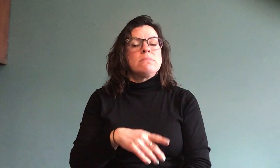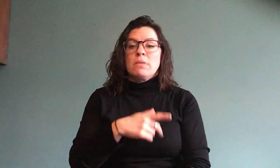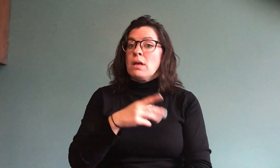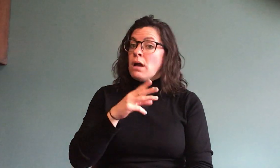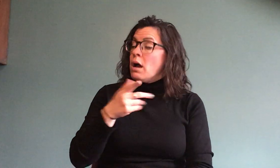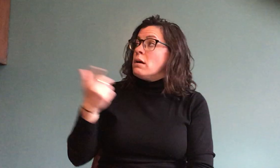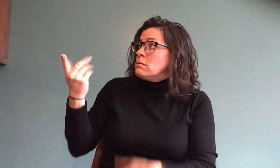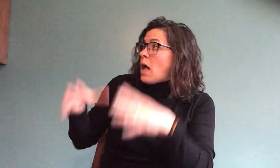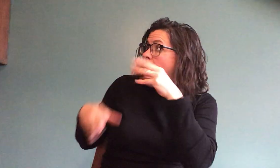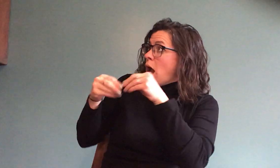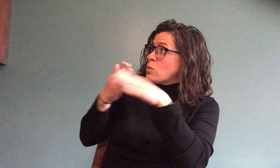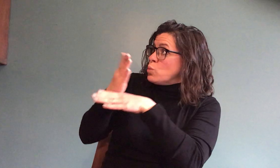level?